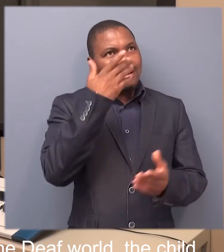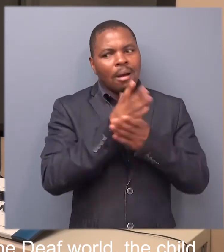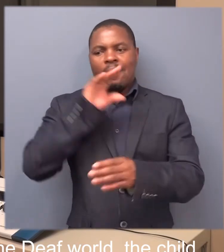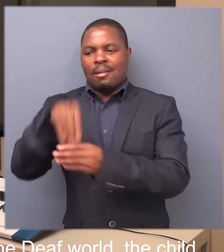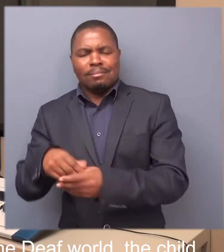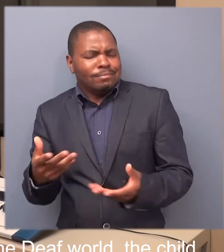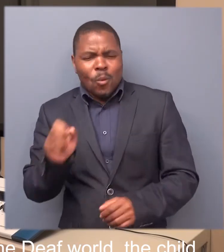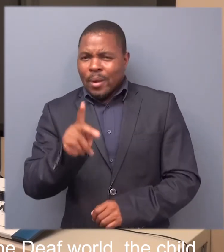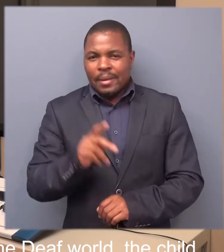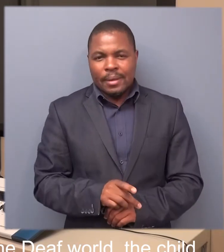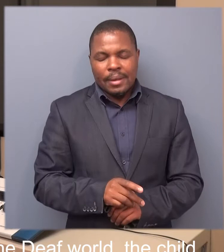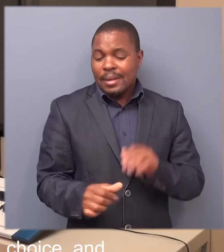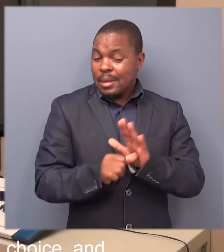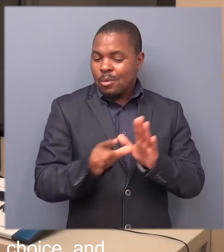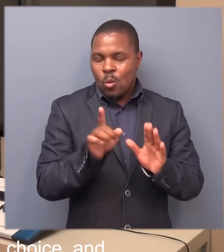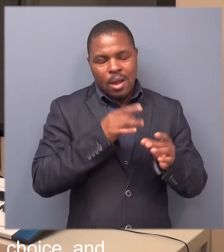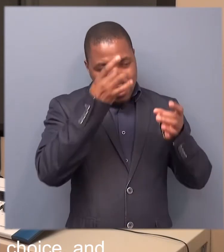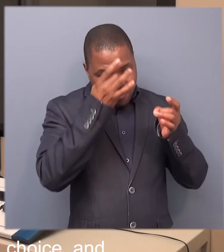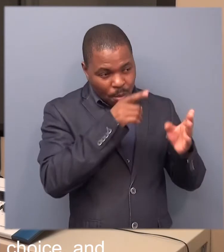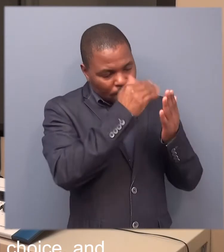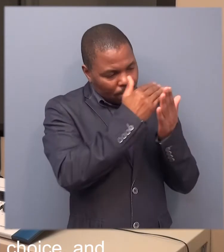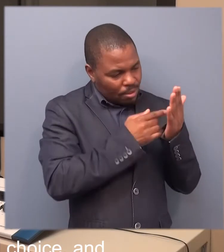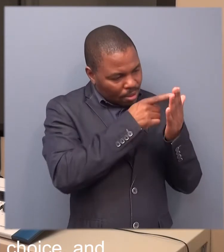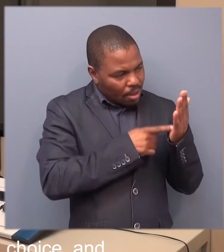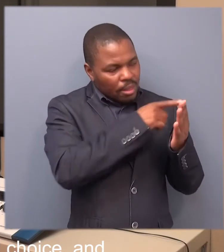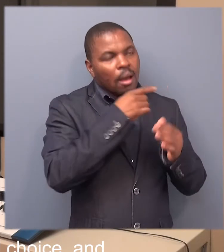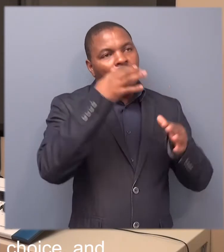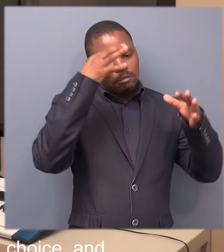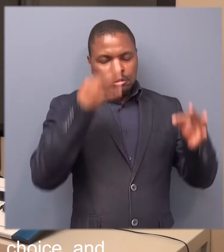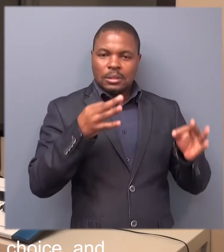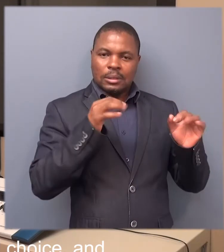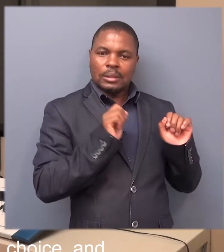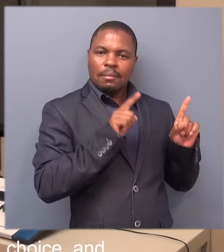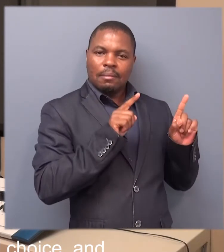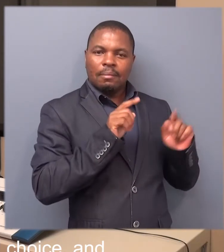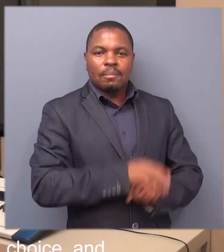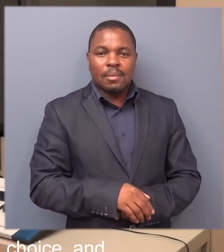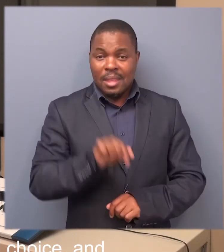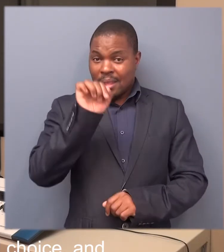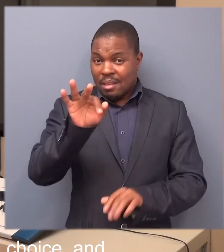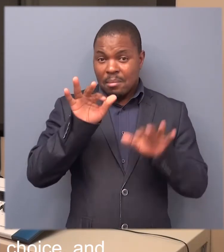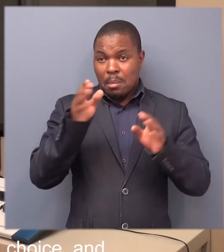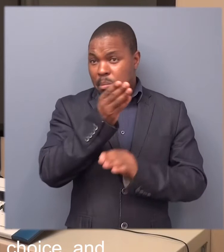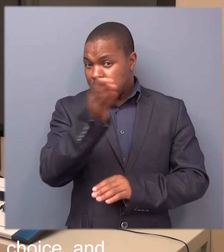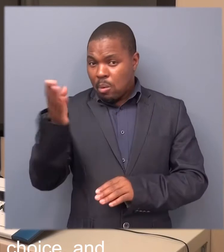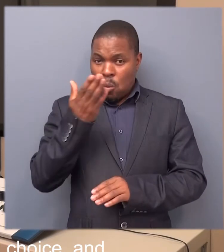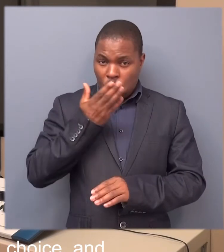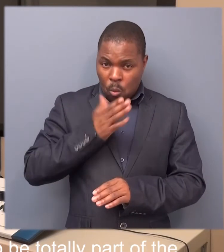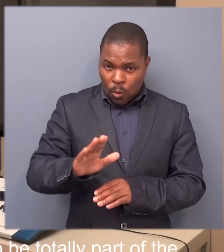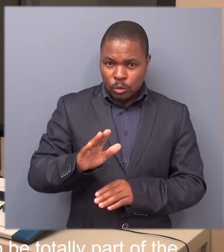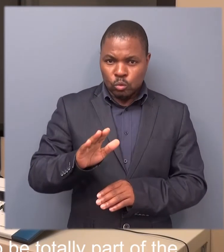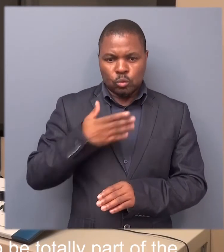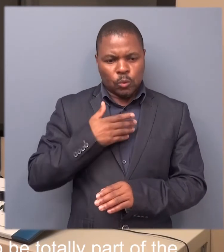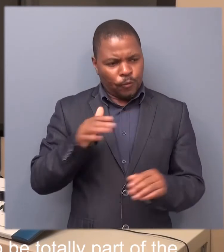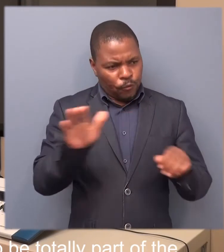to be a part of the deaf world, that's fine too. So it's all a matter of informed choice and parents being able to make that choice. So